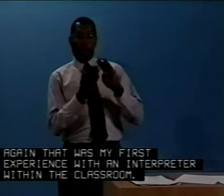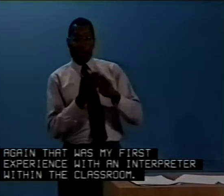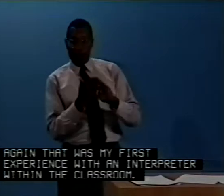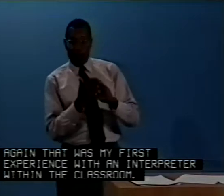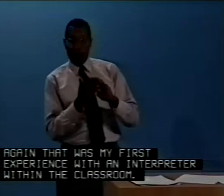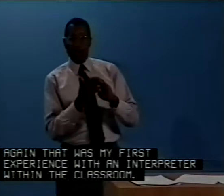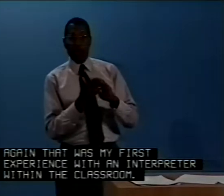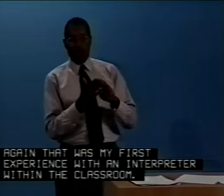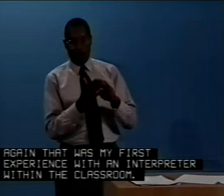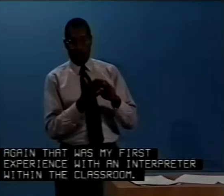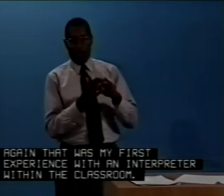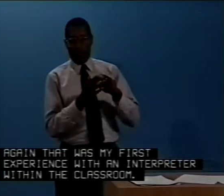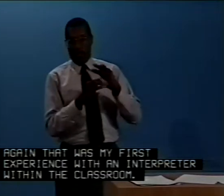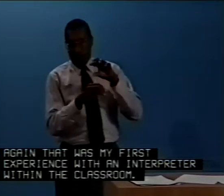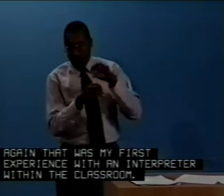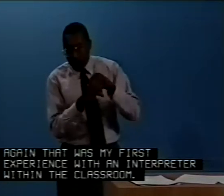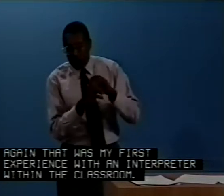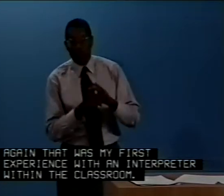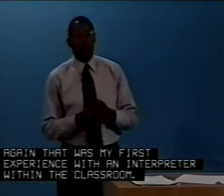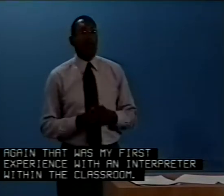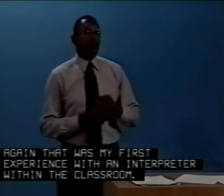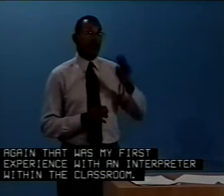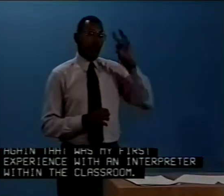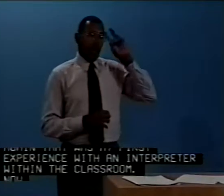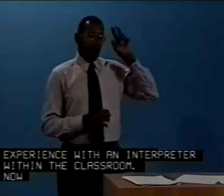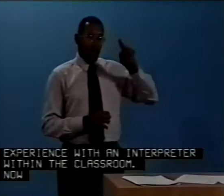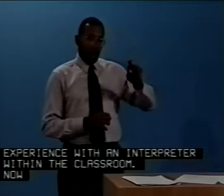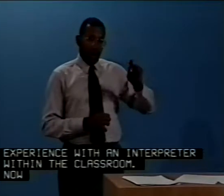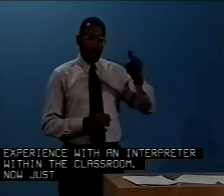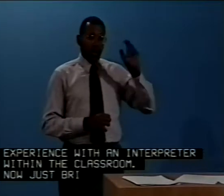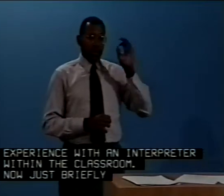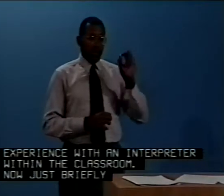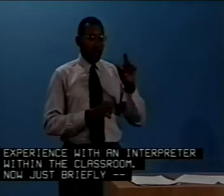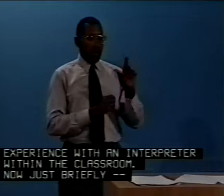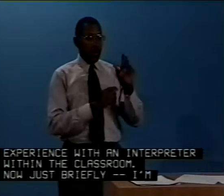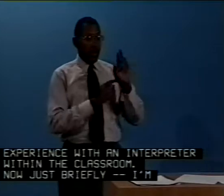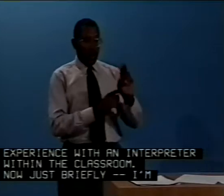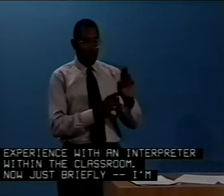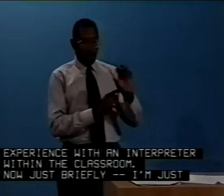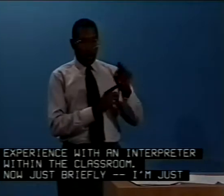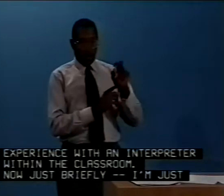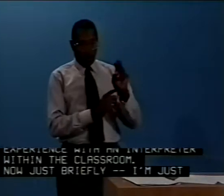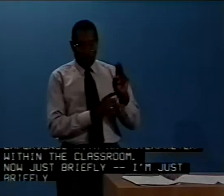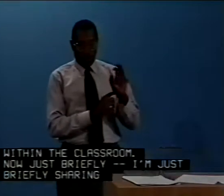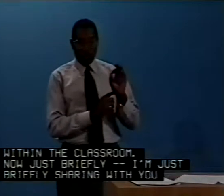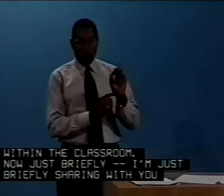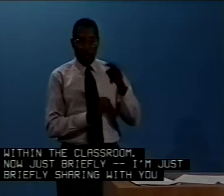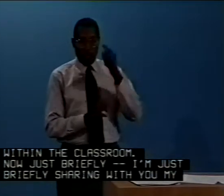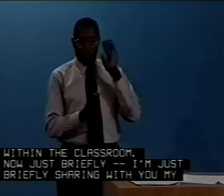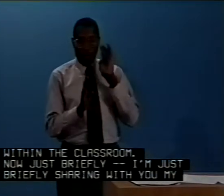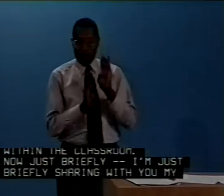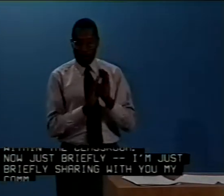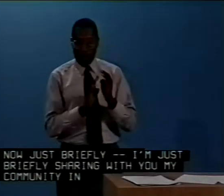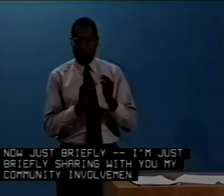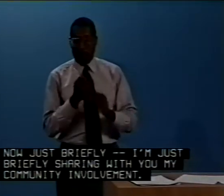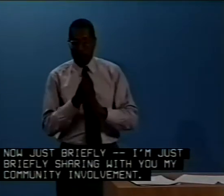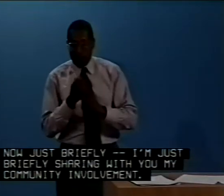Now, just briefly telling you, sharing with you my community involvement. I'm vice president of the Little Rock chapter of the Black